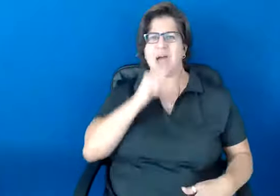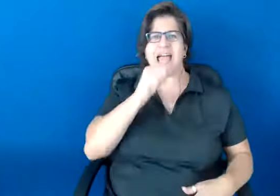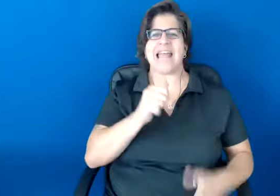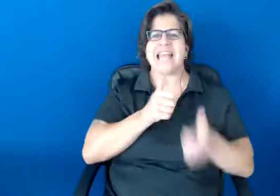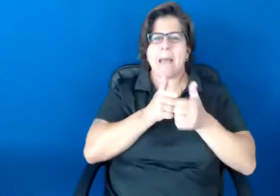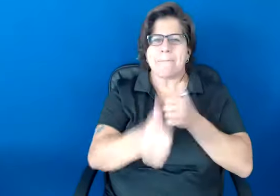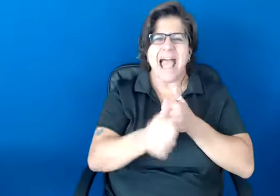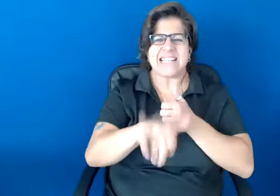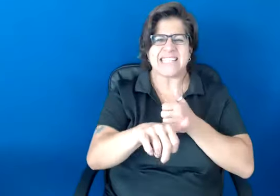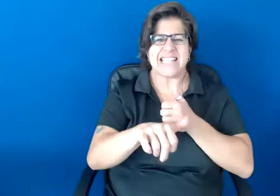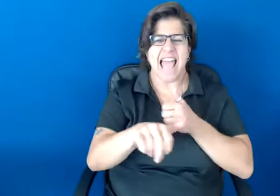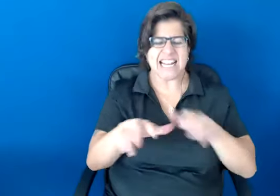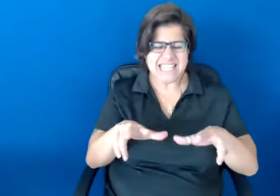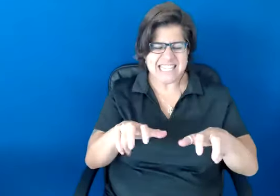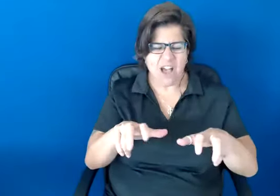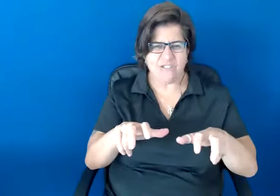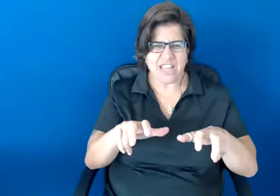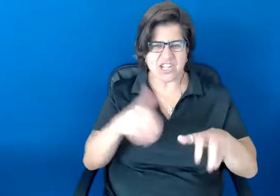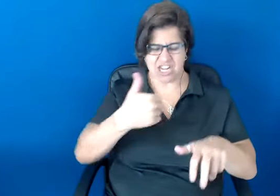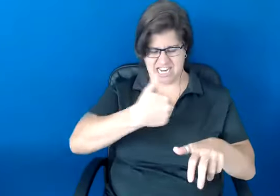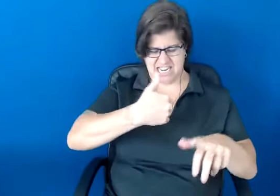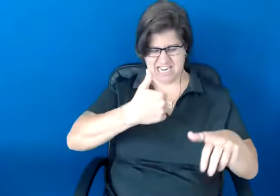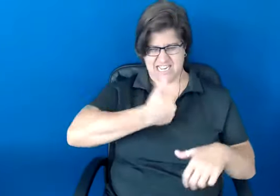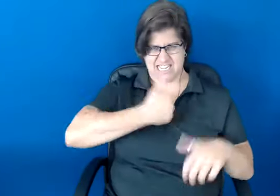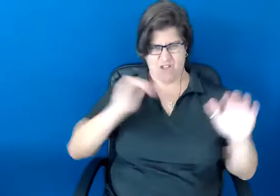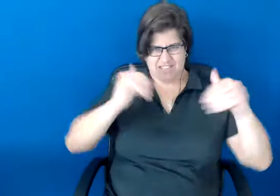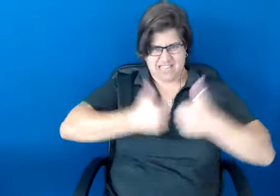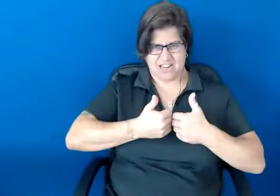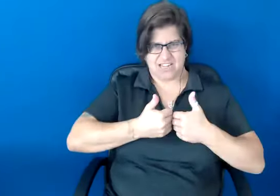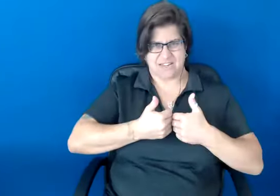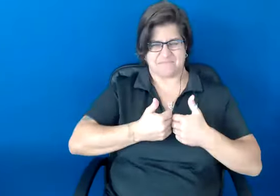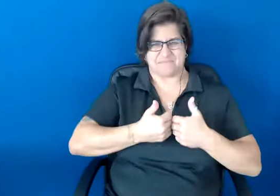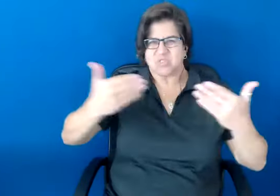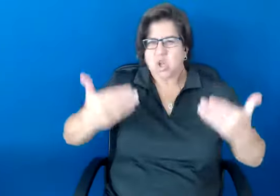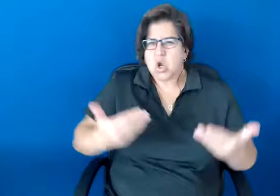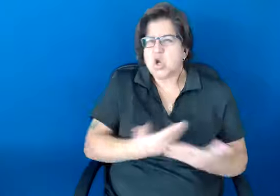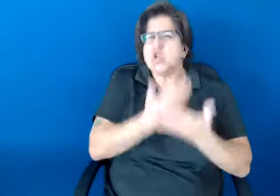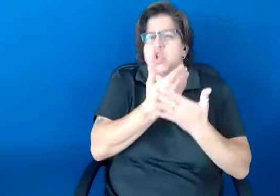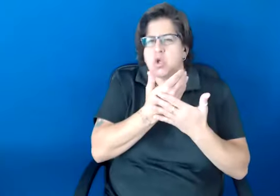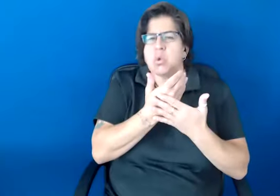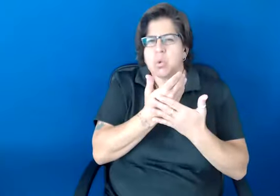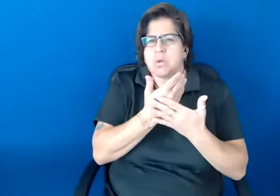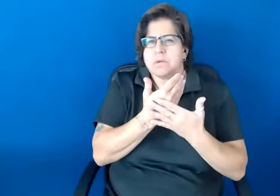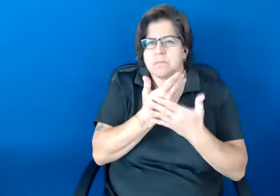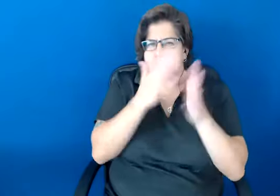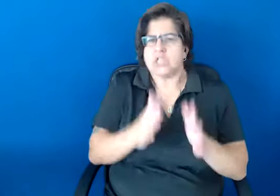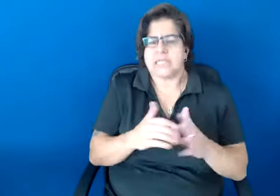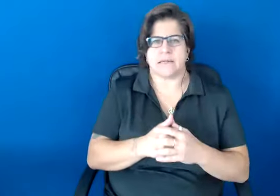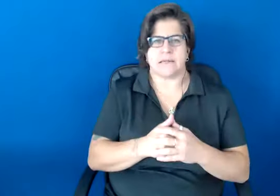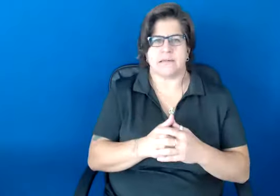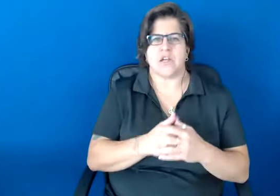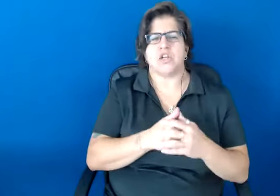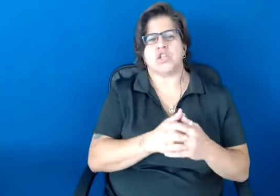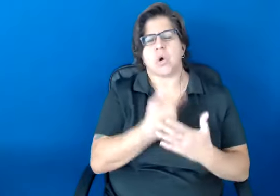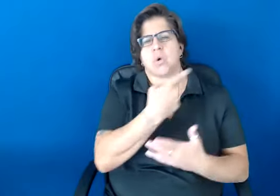that selfish, self-centered newcomer either. And then I ended up divorcing my husband